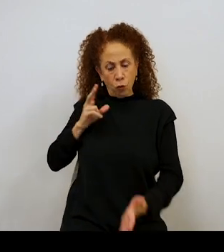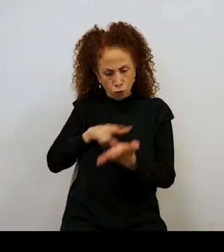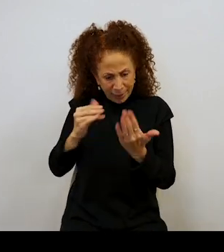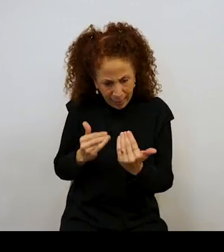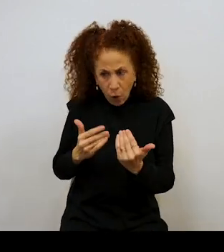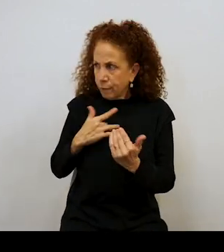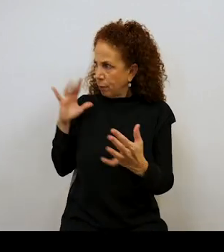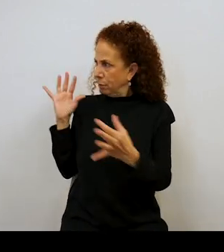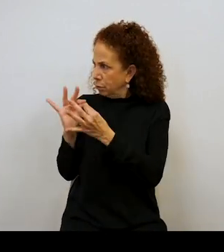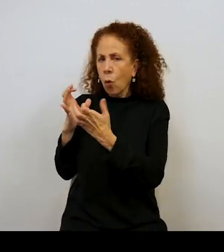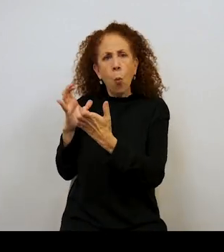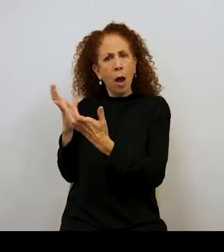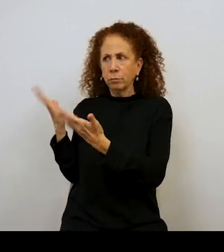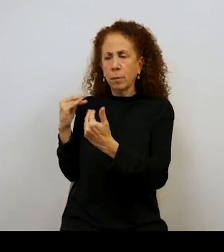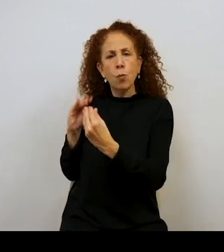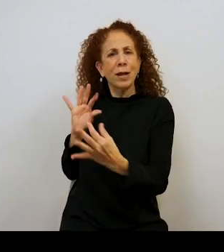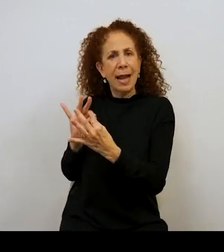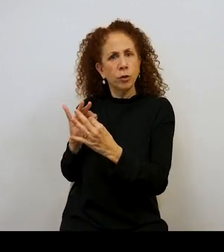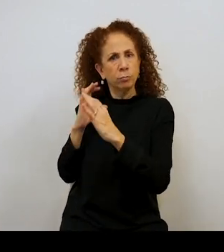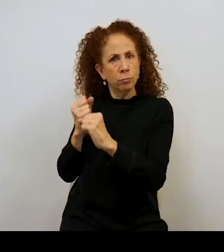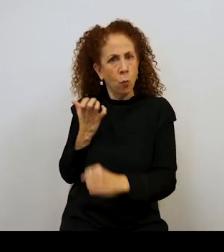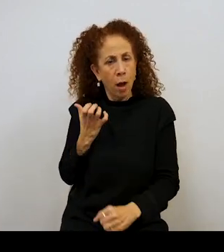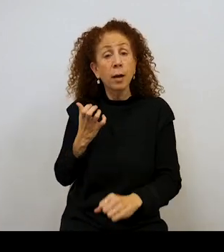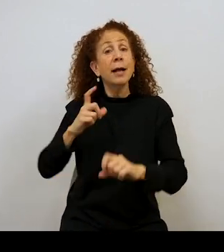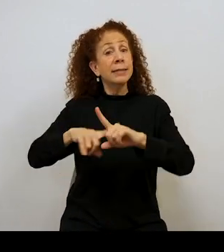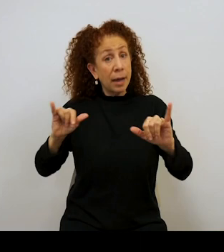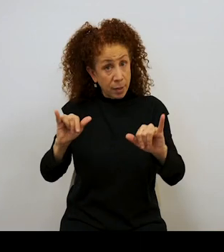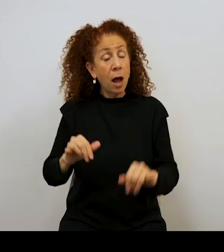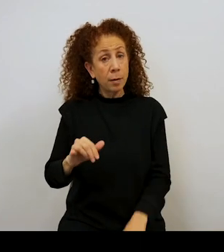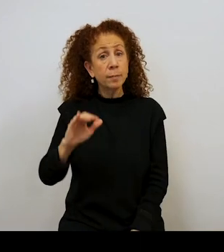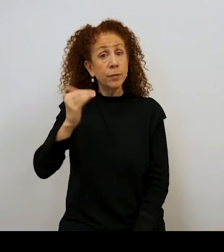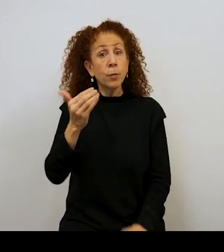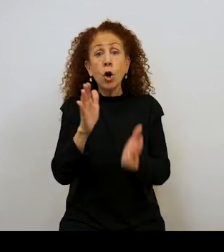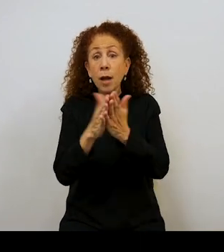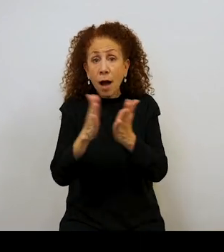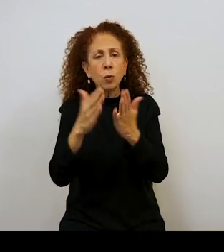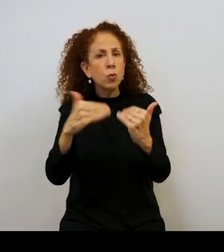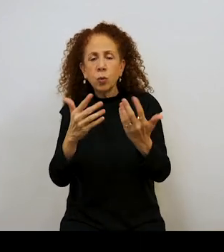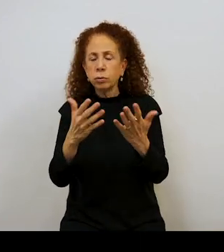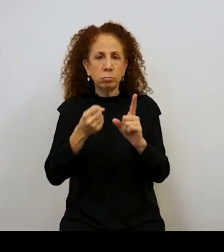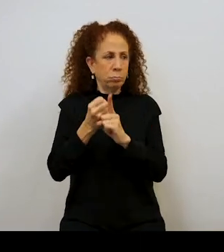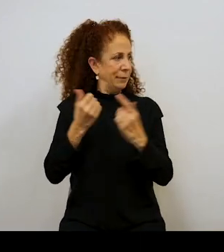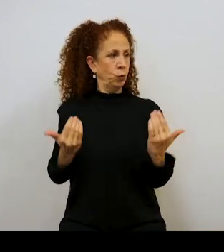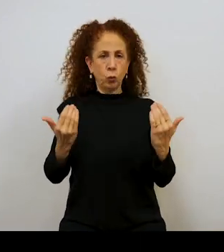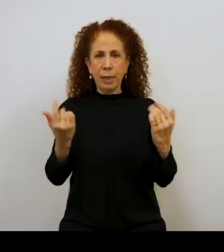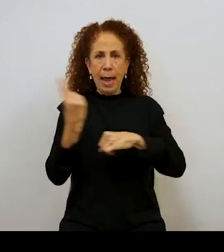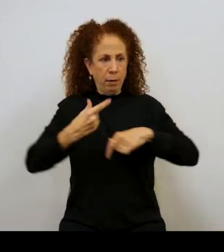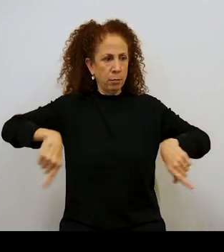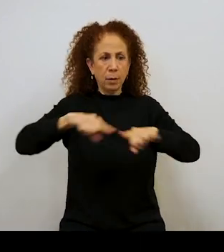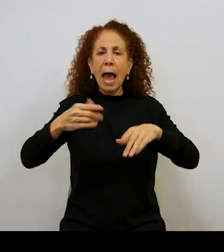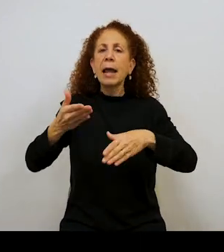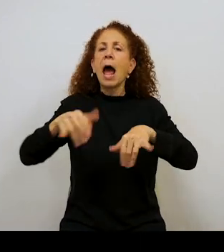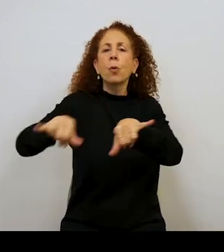the present to seek connection with them. And yet, at the same time, her novels are highly resonant with the present and our